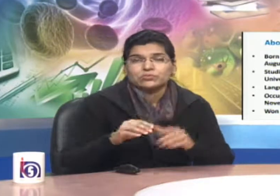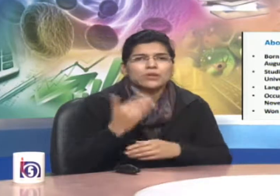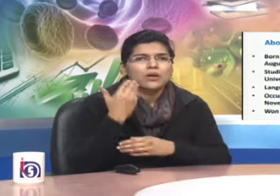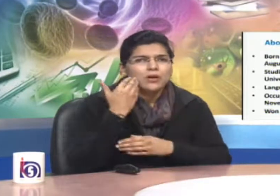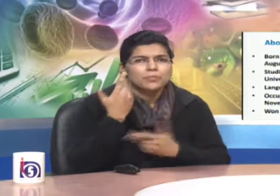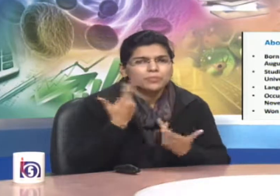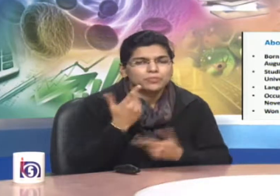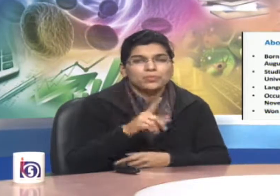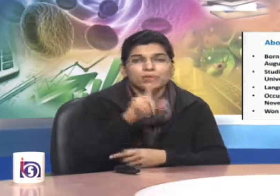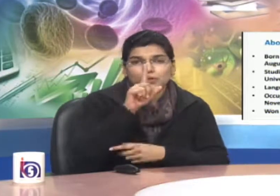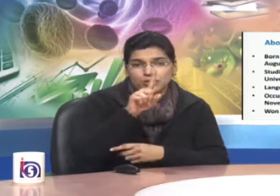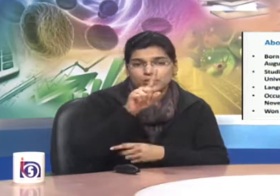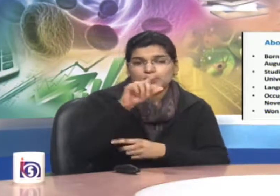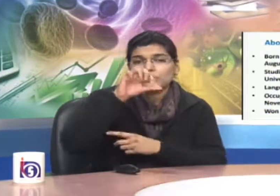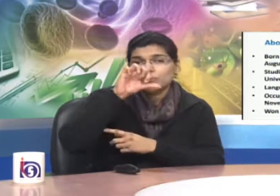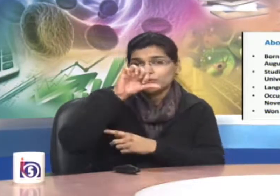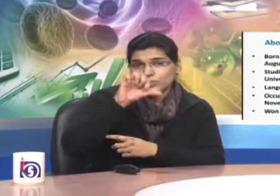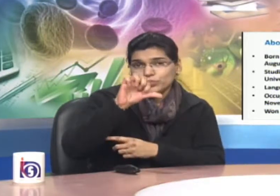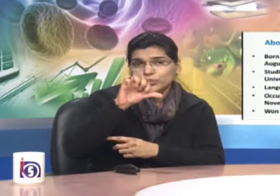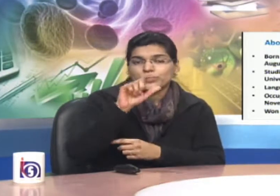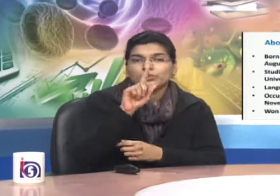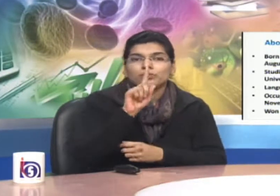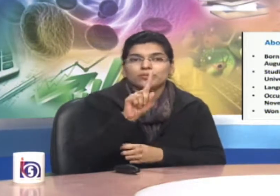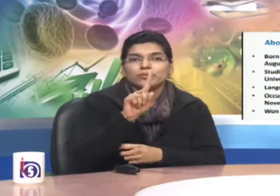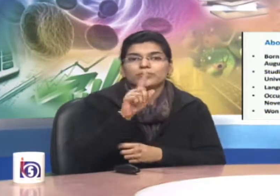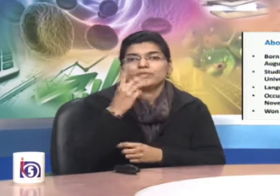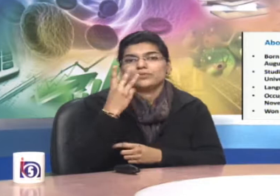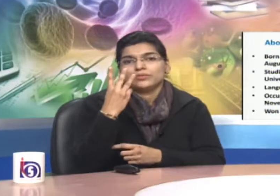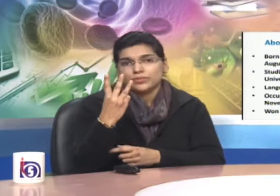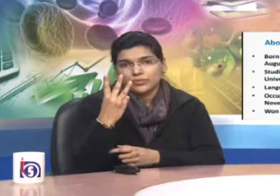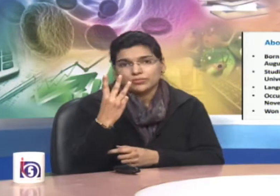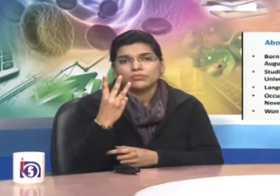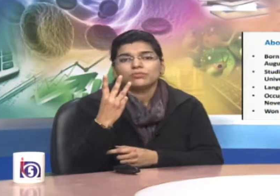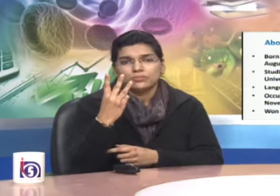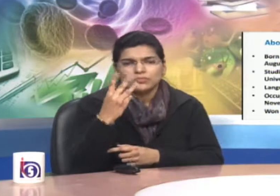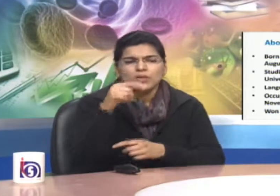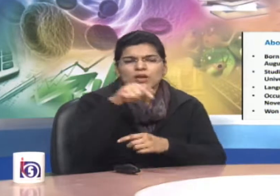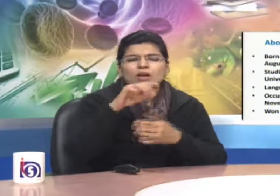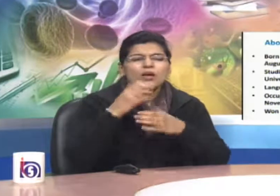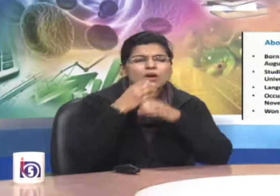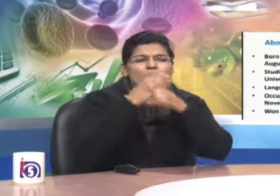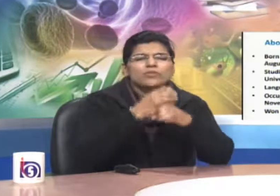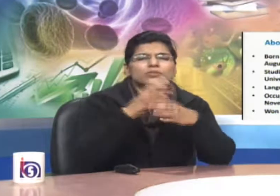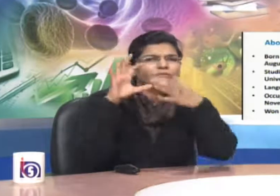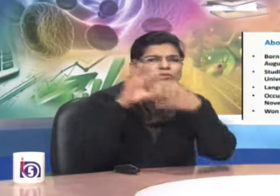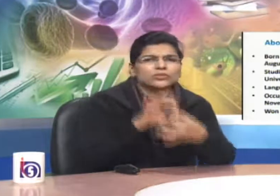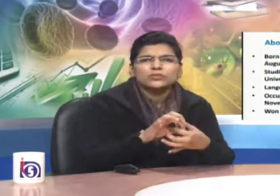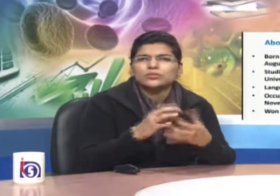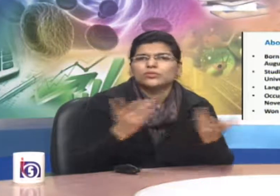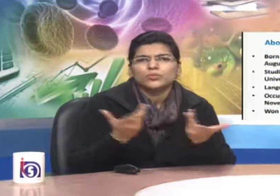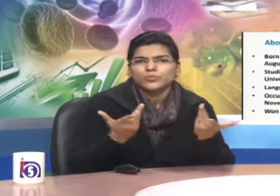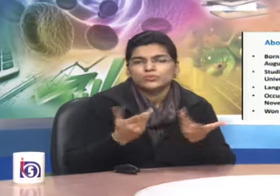He also won Nobel Prize in Literature in 1913.